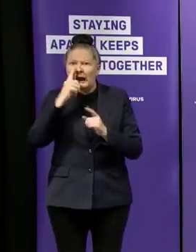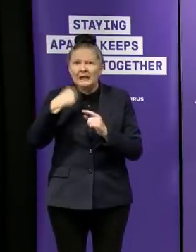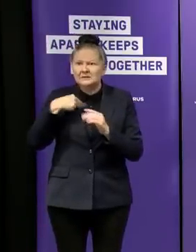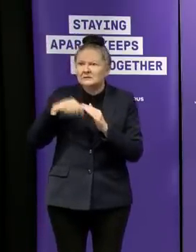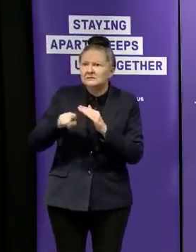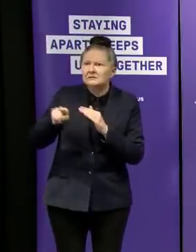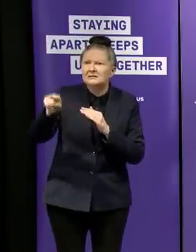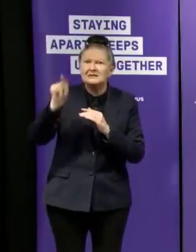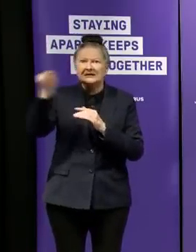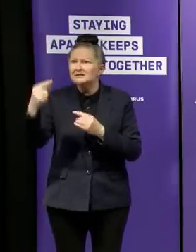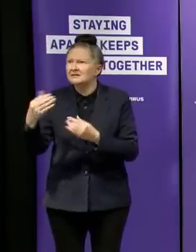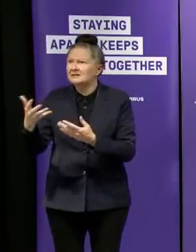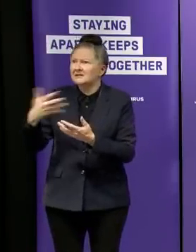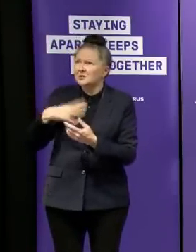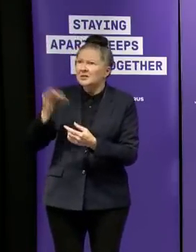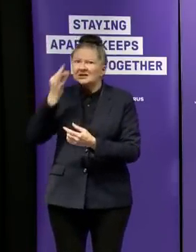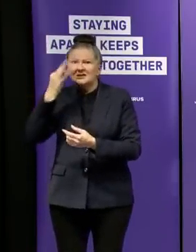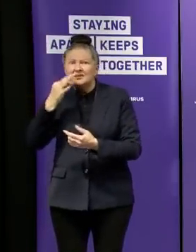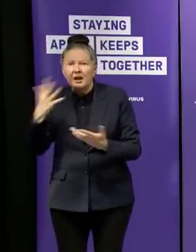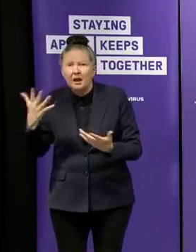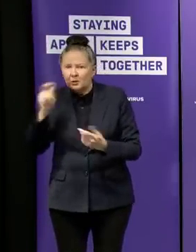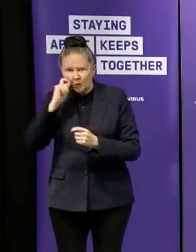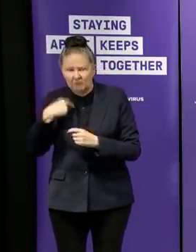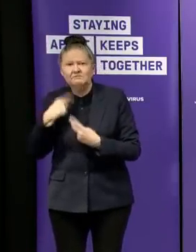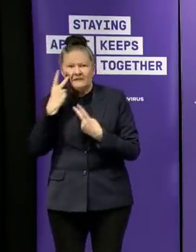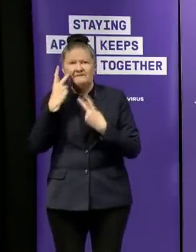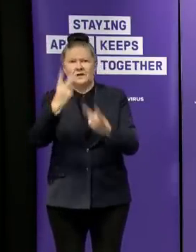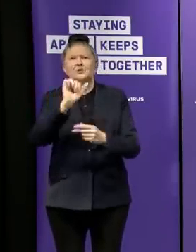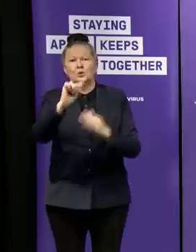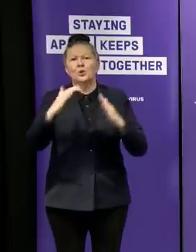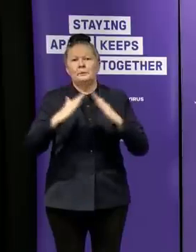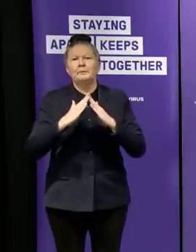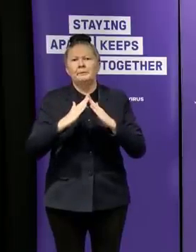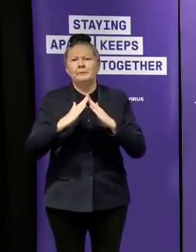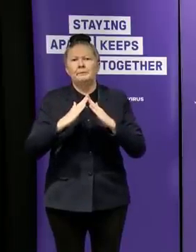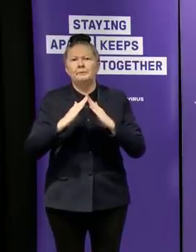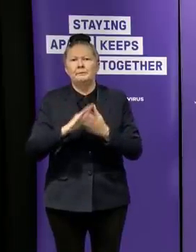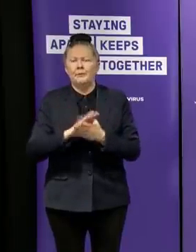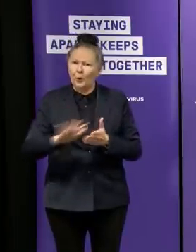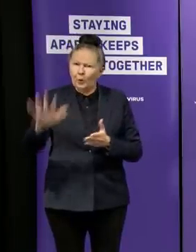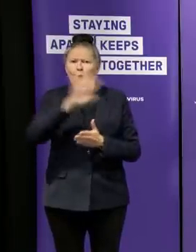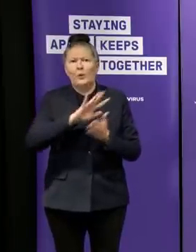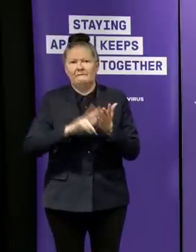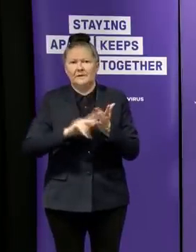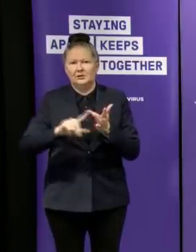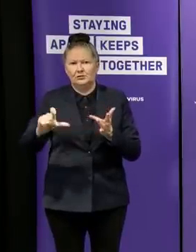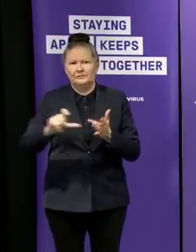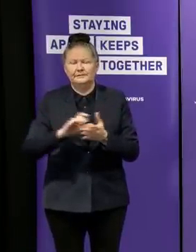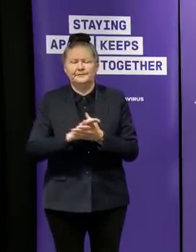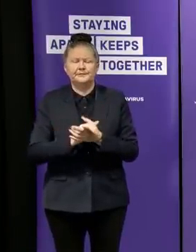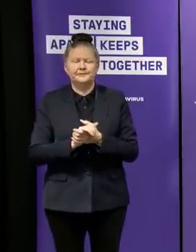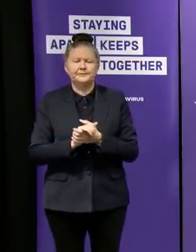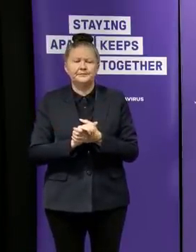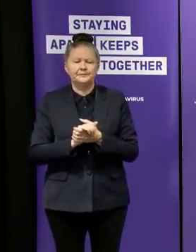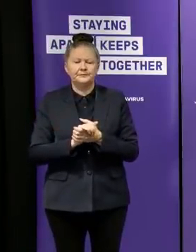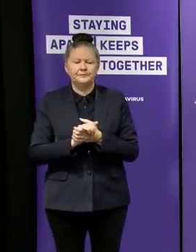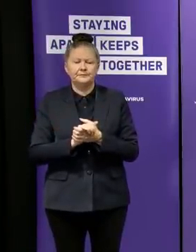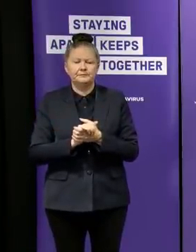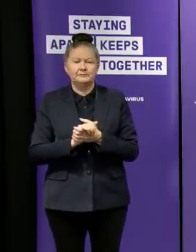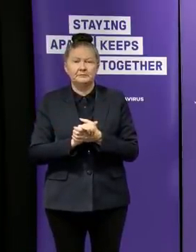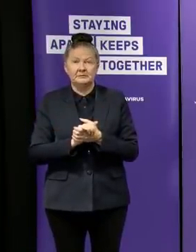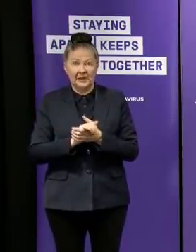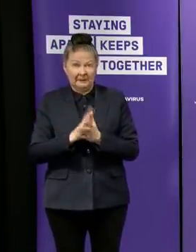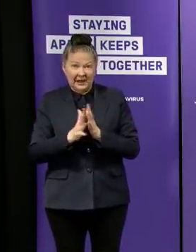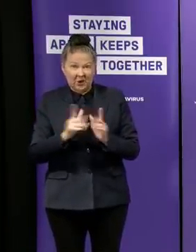200 testing centres that are now operating right across the state. And to just reflect on what that has meant. In